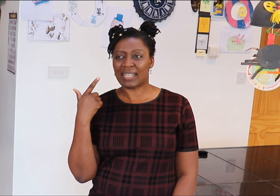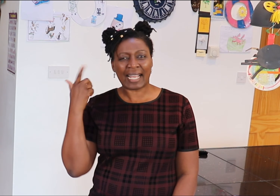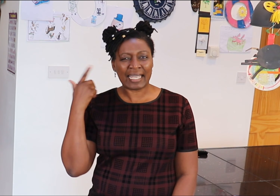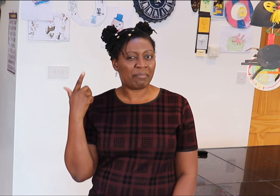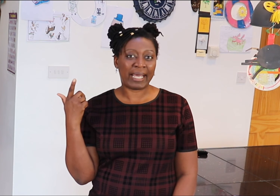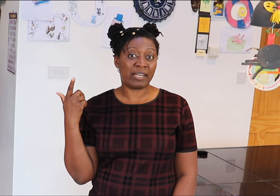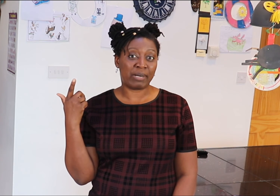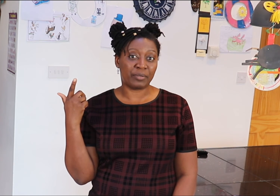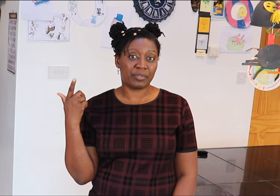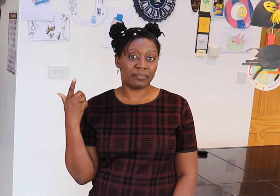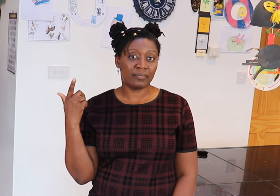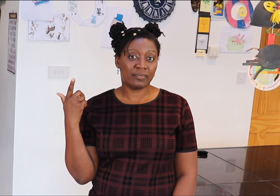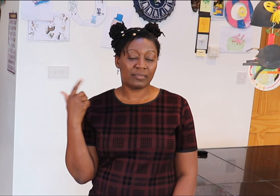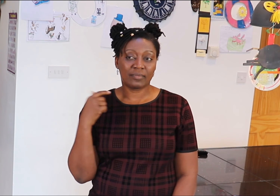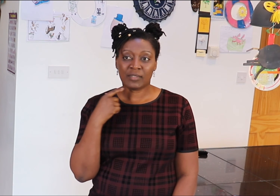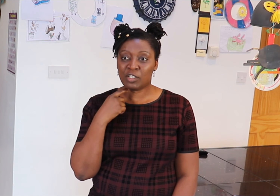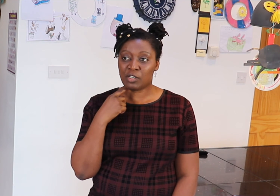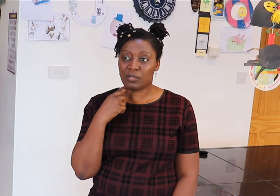I can't get my head around.